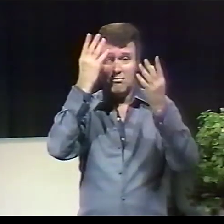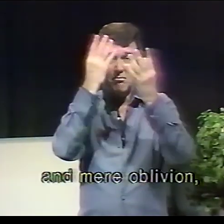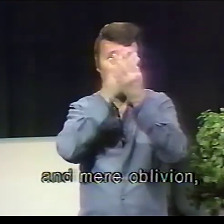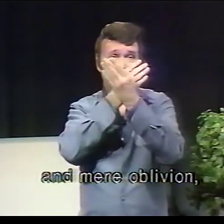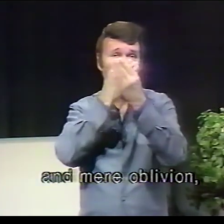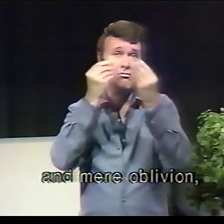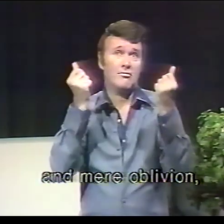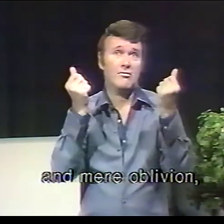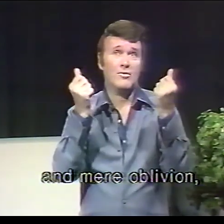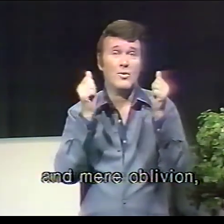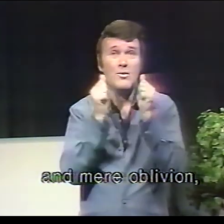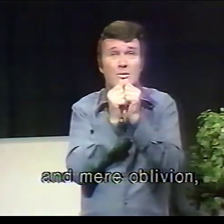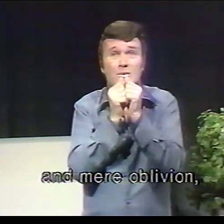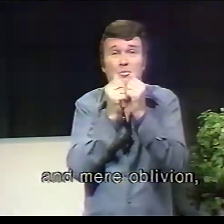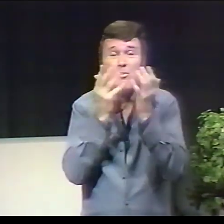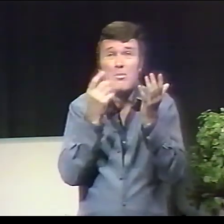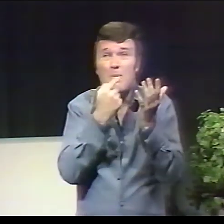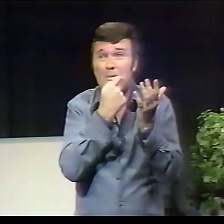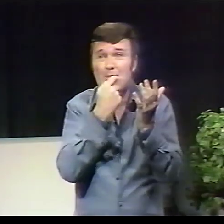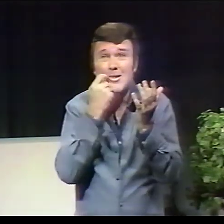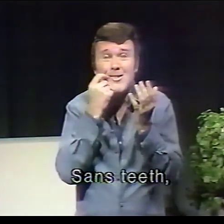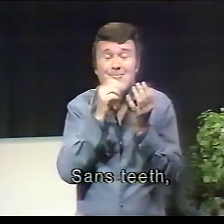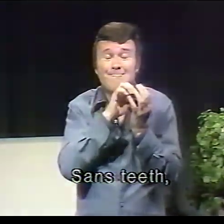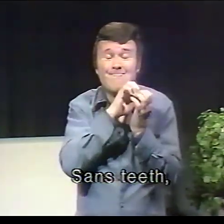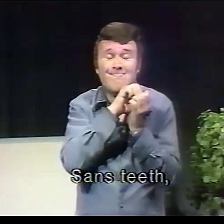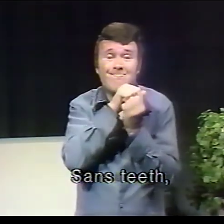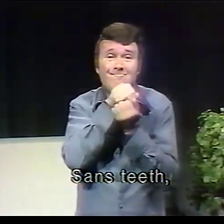and mere oblivion. Sans teeth,